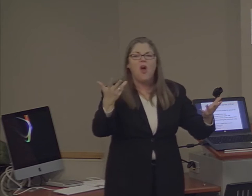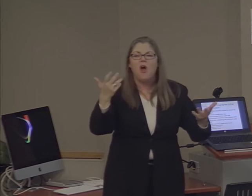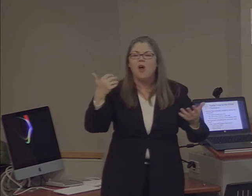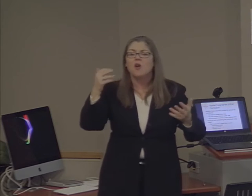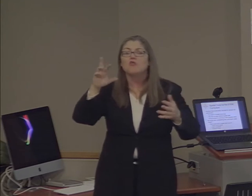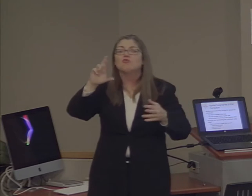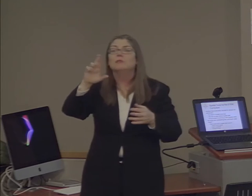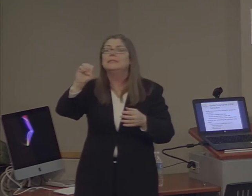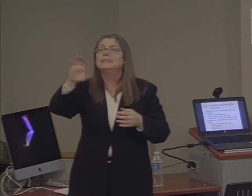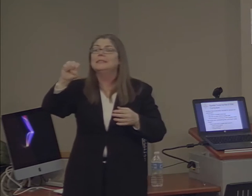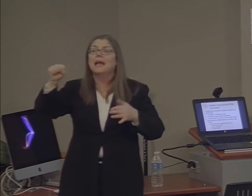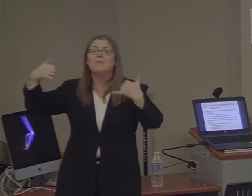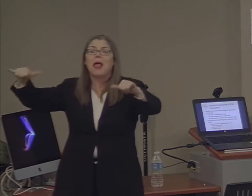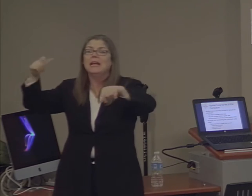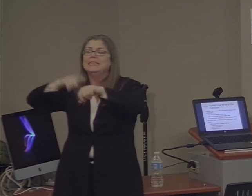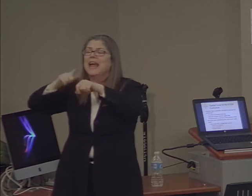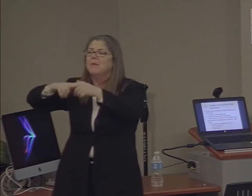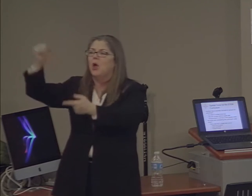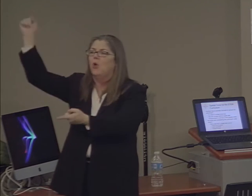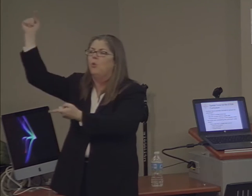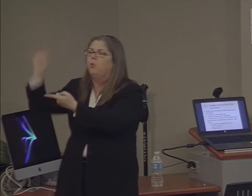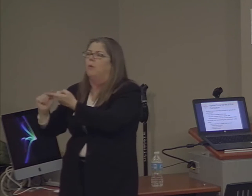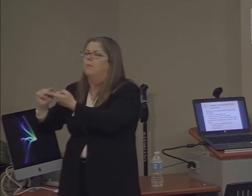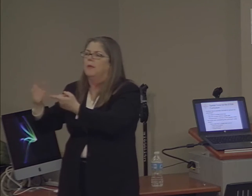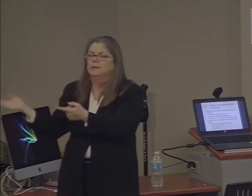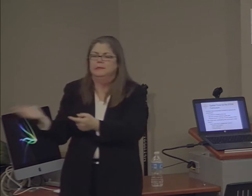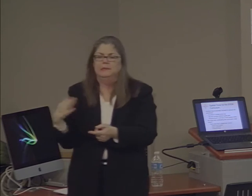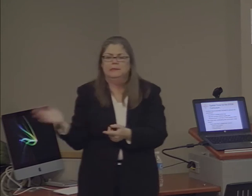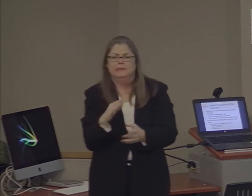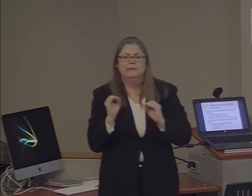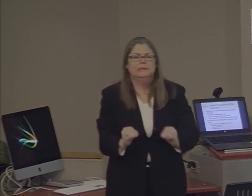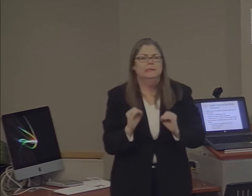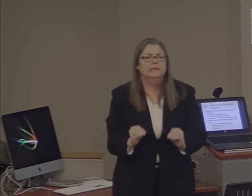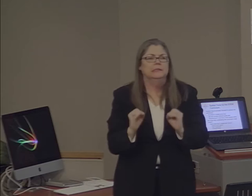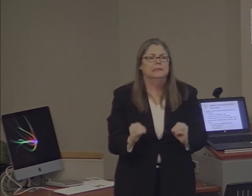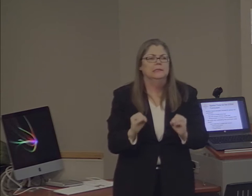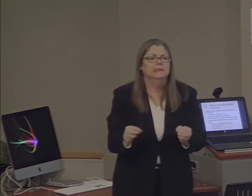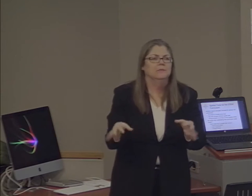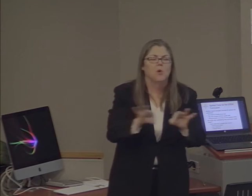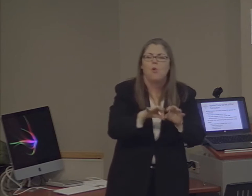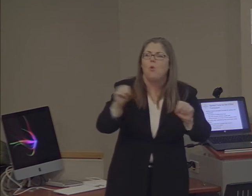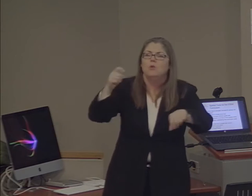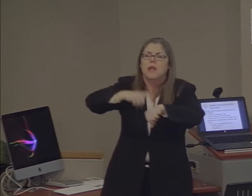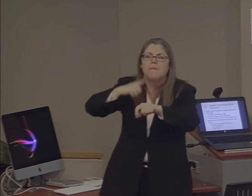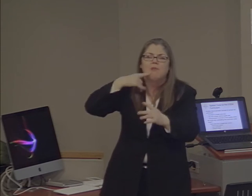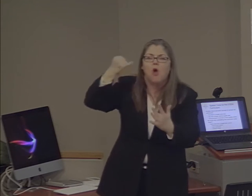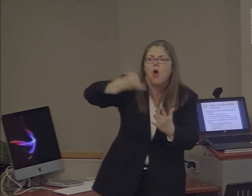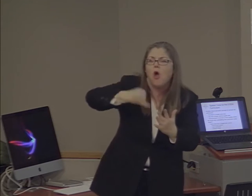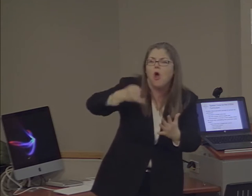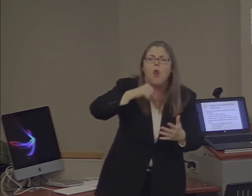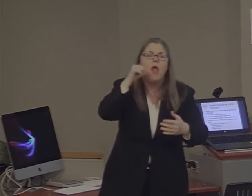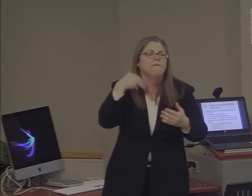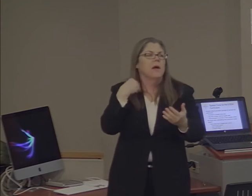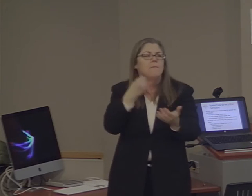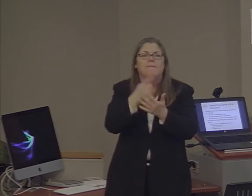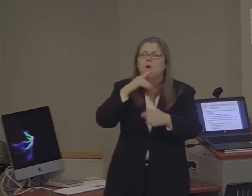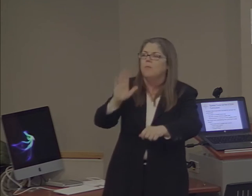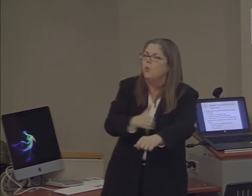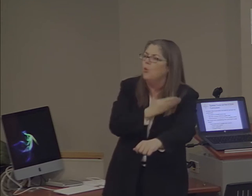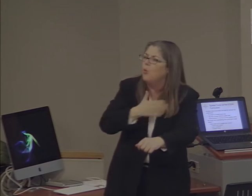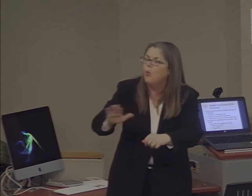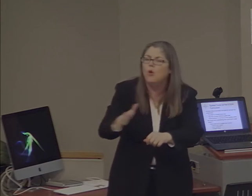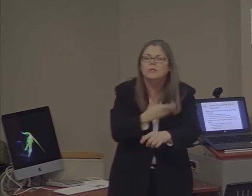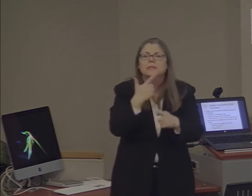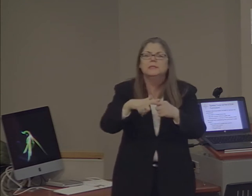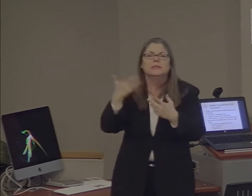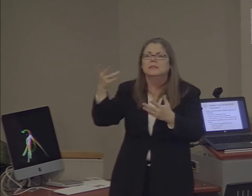Recess because we have time, because we have to do more academics, and no time for art, and no money for music, and we're getting rid